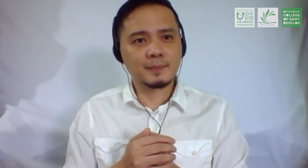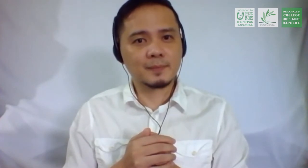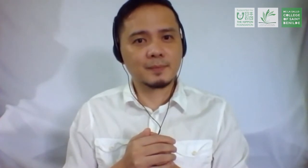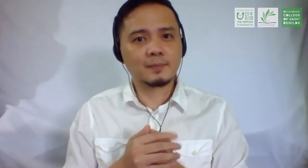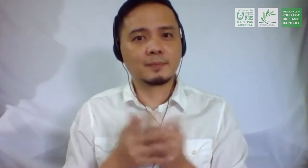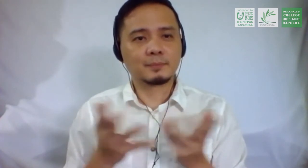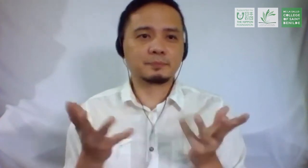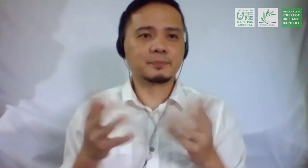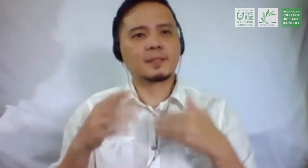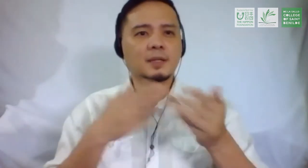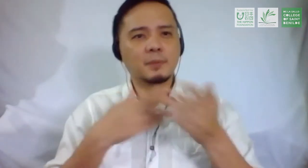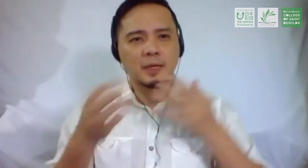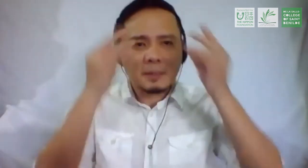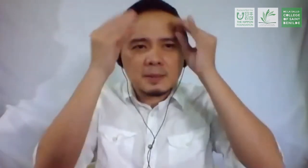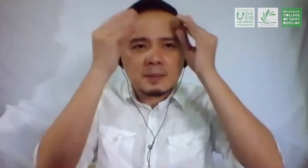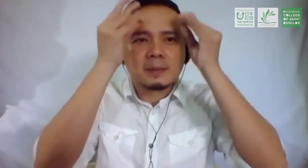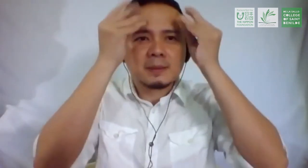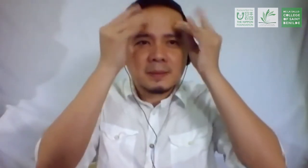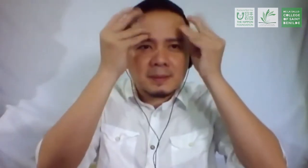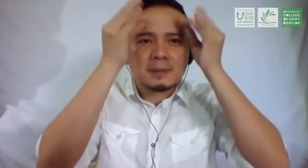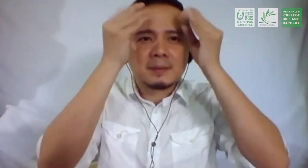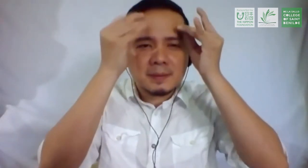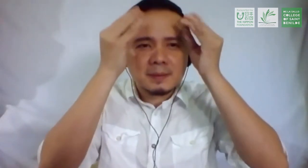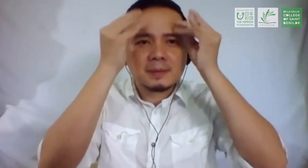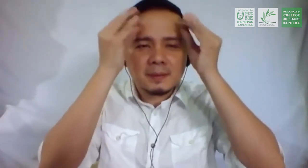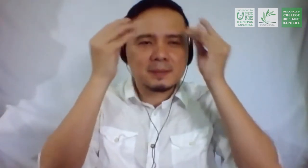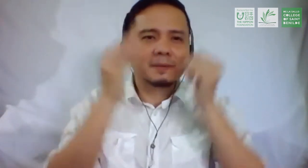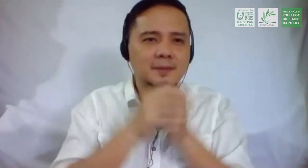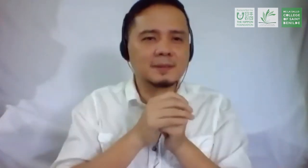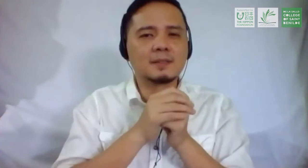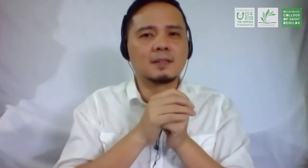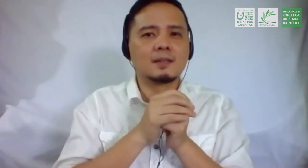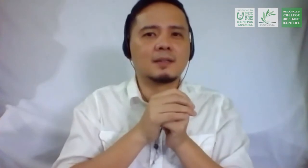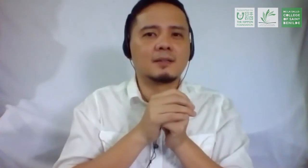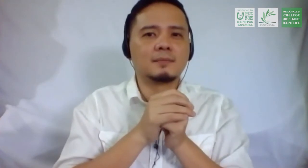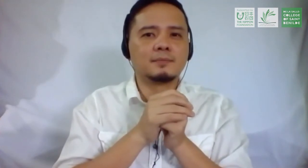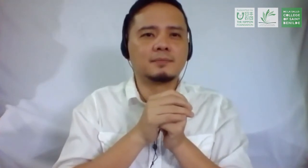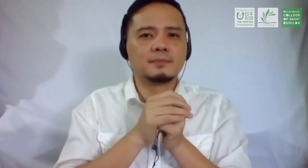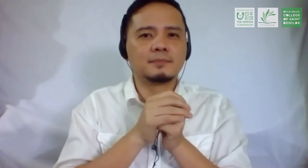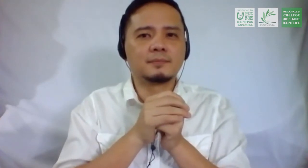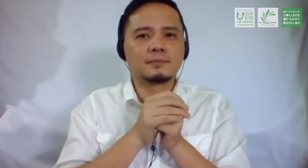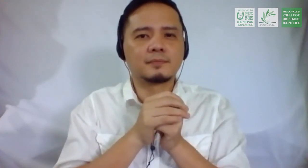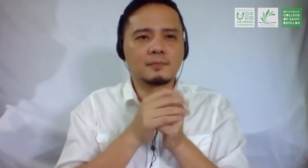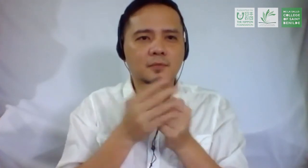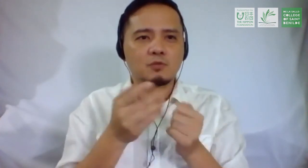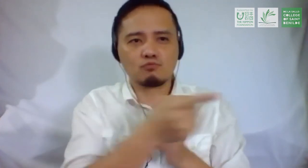Well, anyway, you can think about it more and think about how you want to decide.